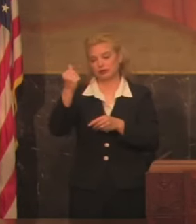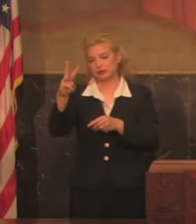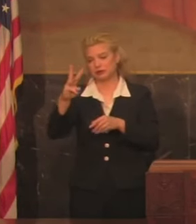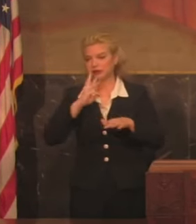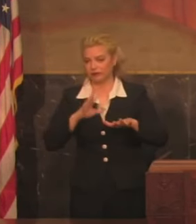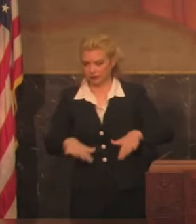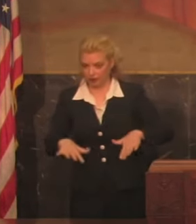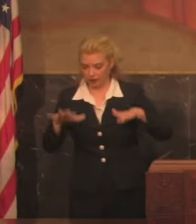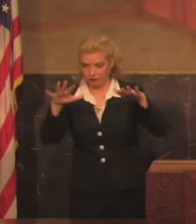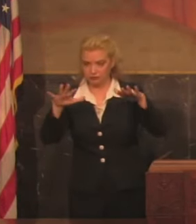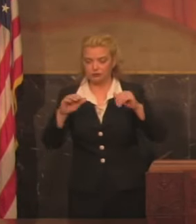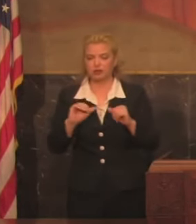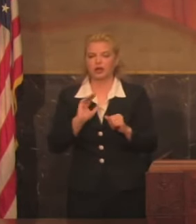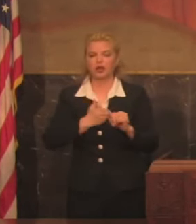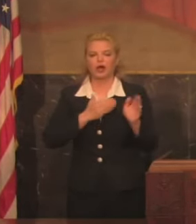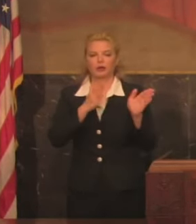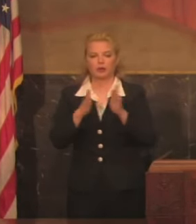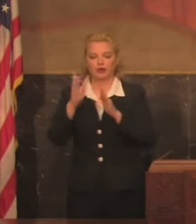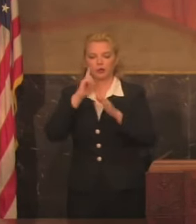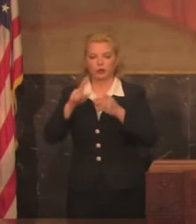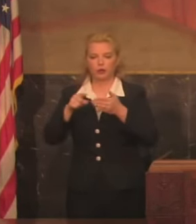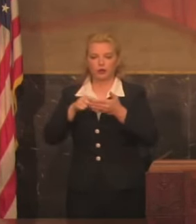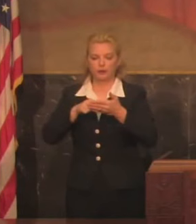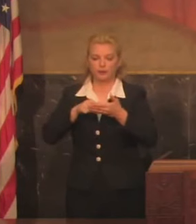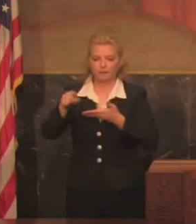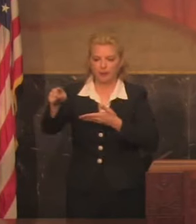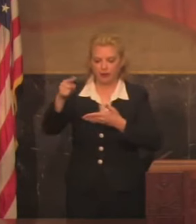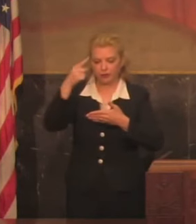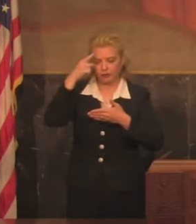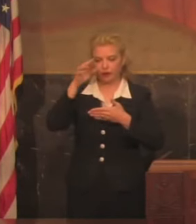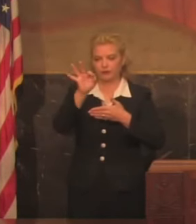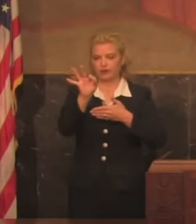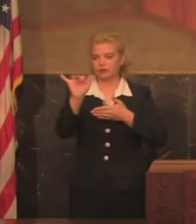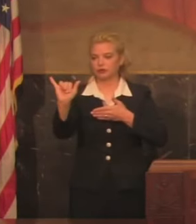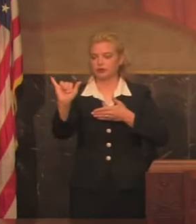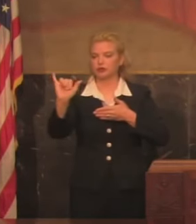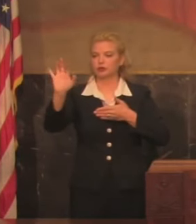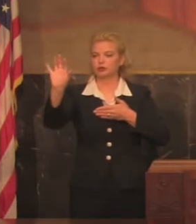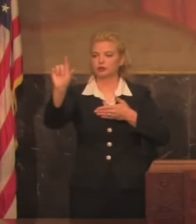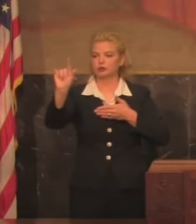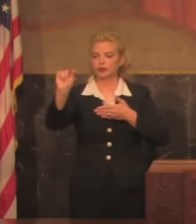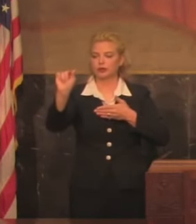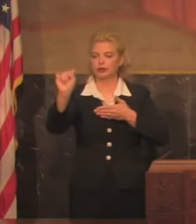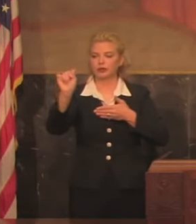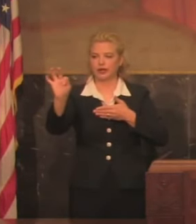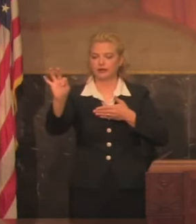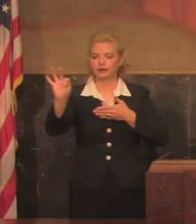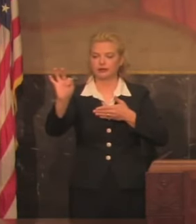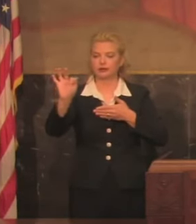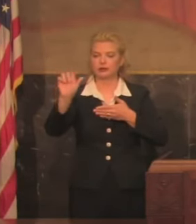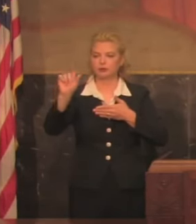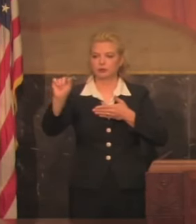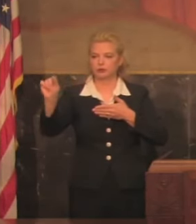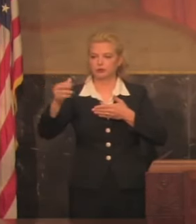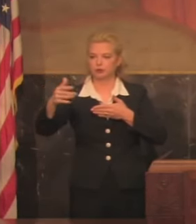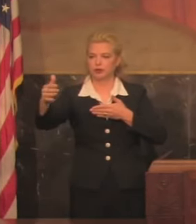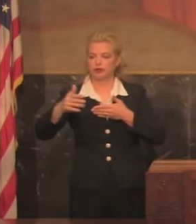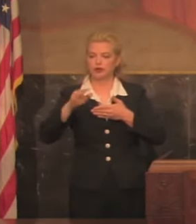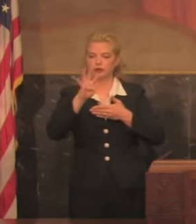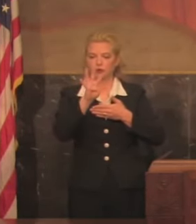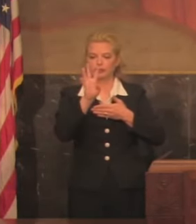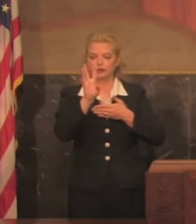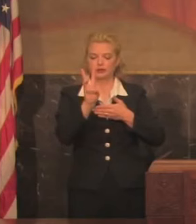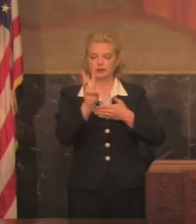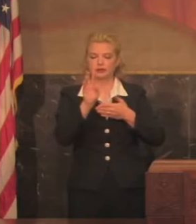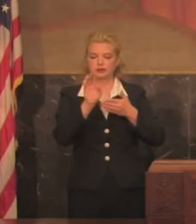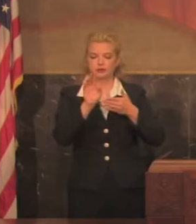2016 floods. Our plan would prepay what the state owes for fiscal years 2019 and 2020. That's approximately